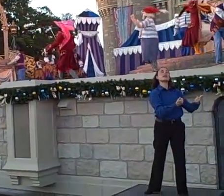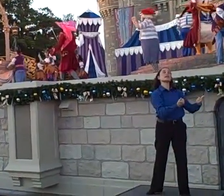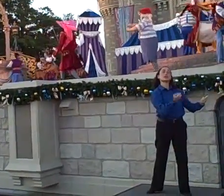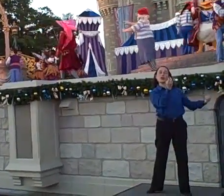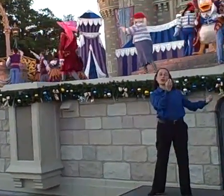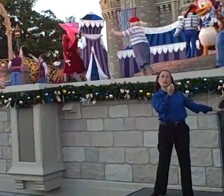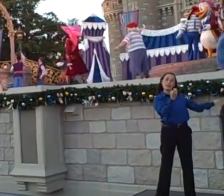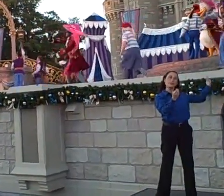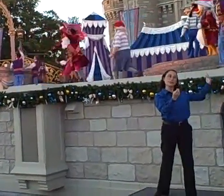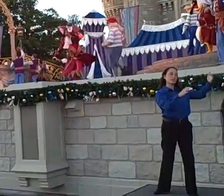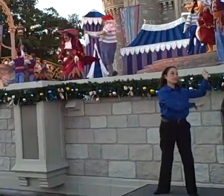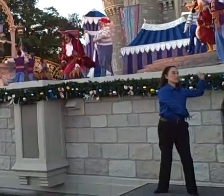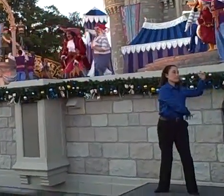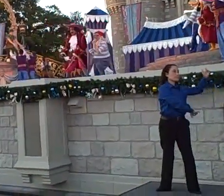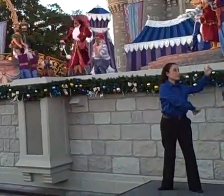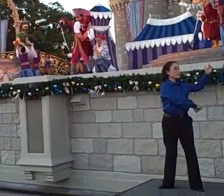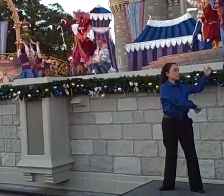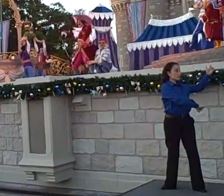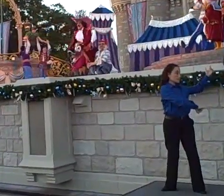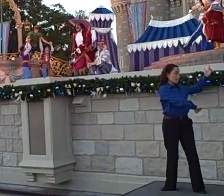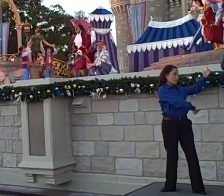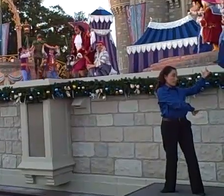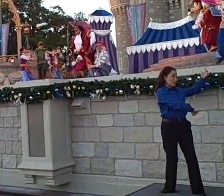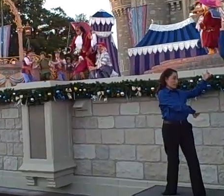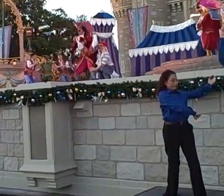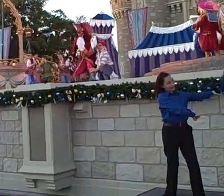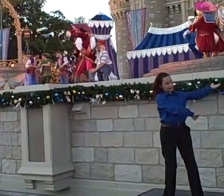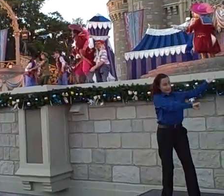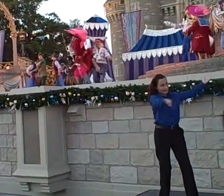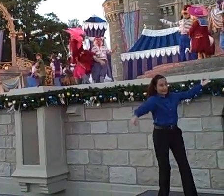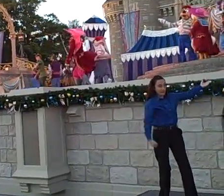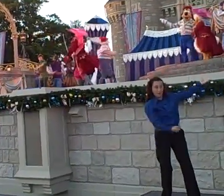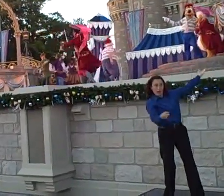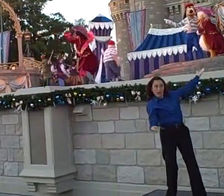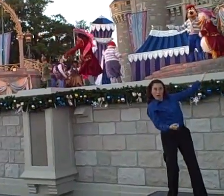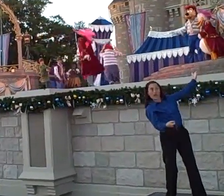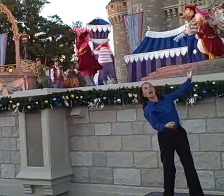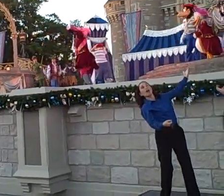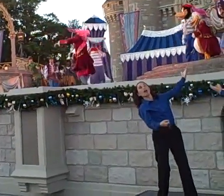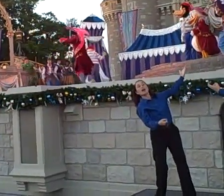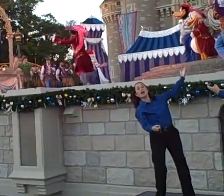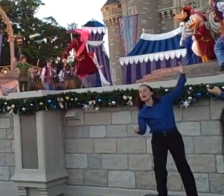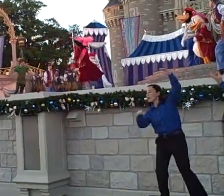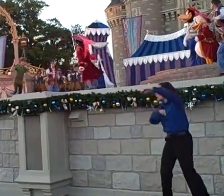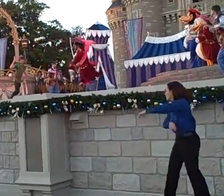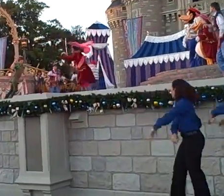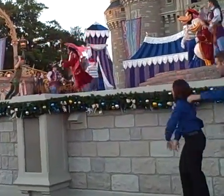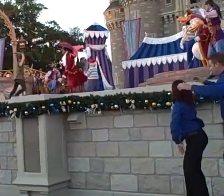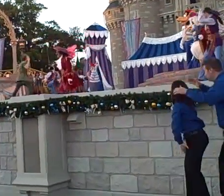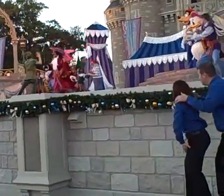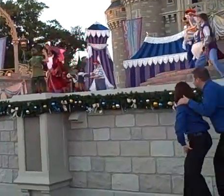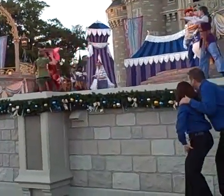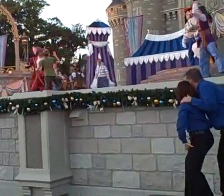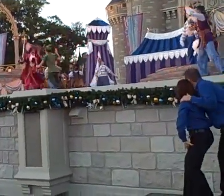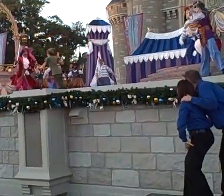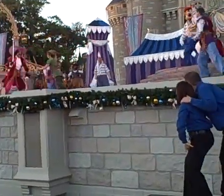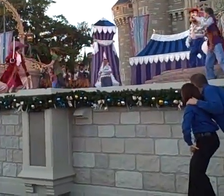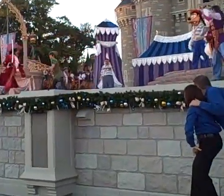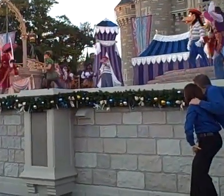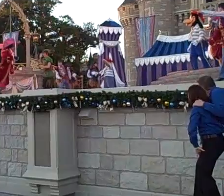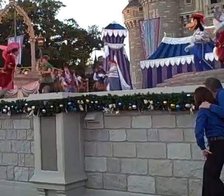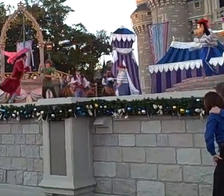Accept your challenge, Hook. Give me the hand. On guard.